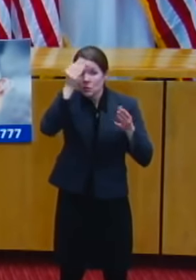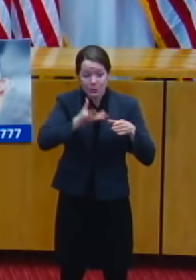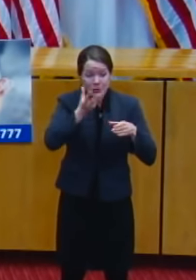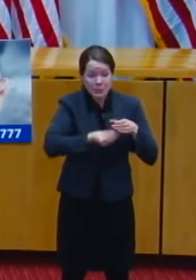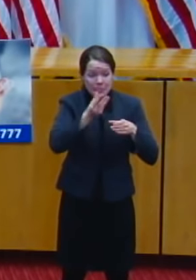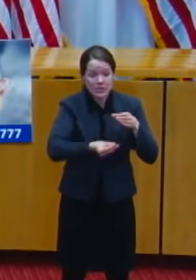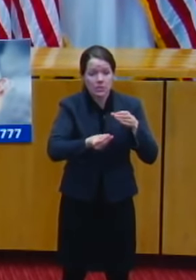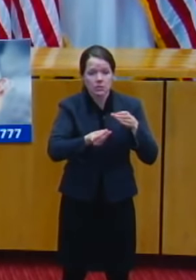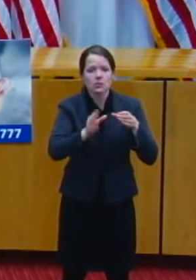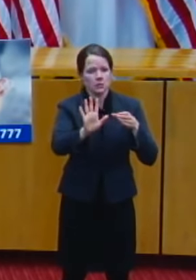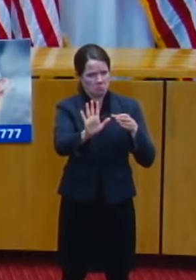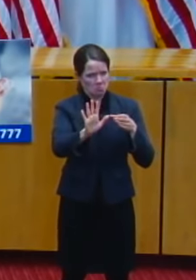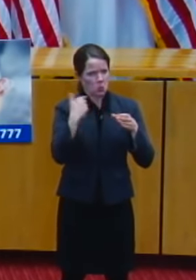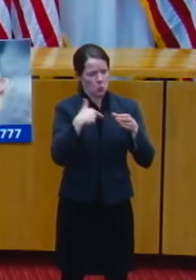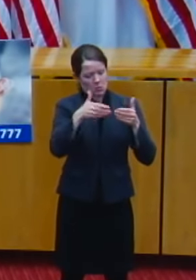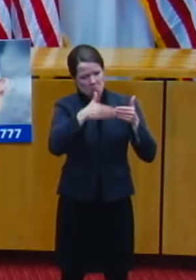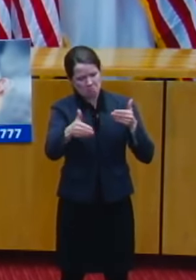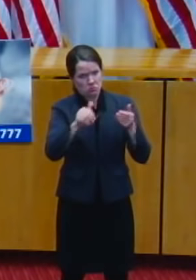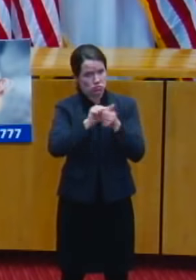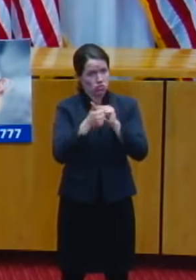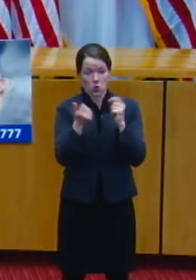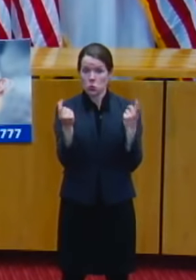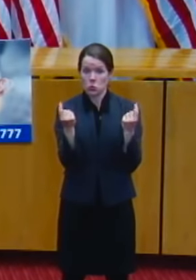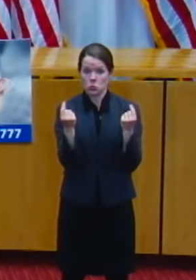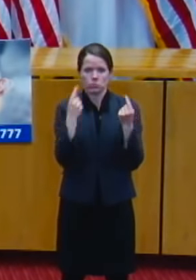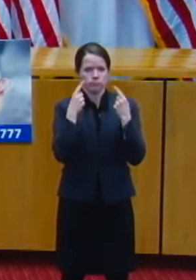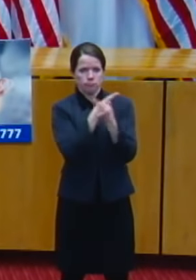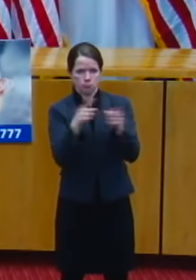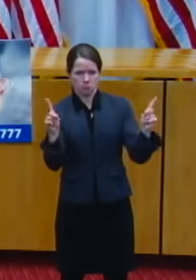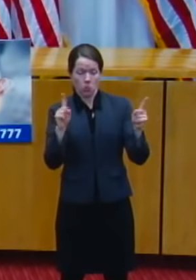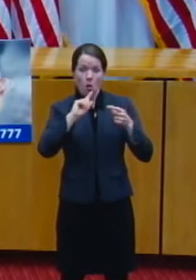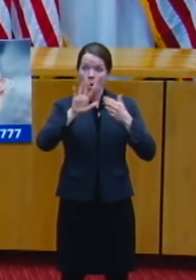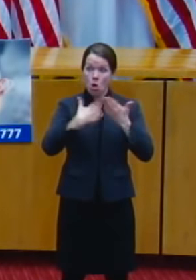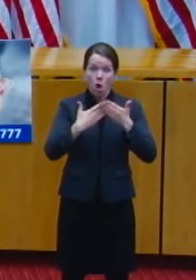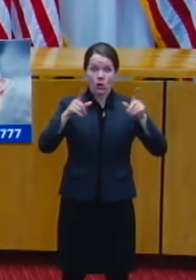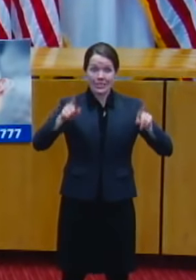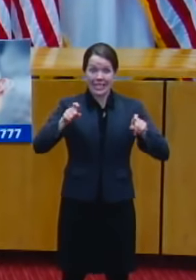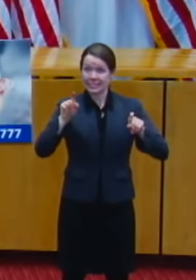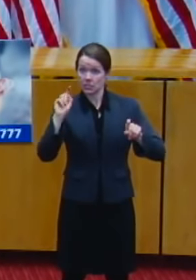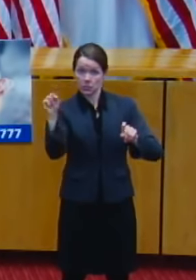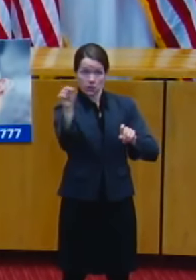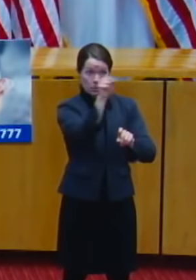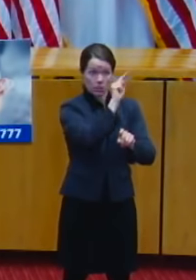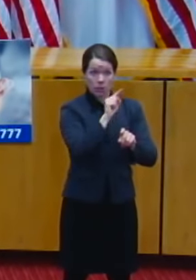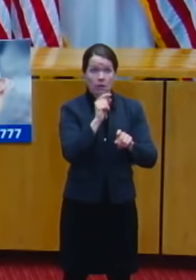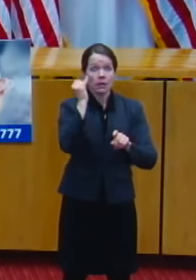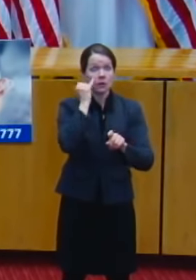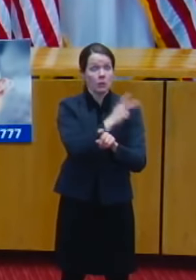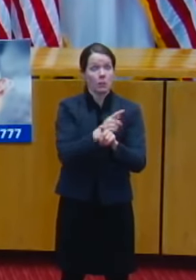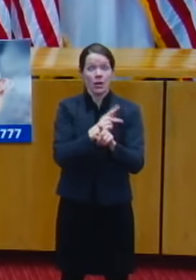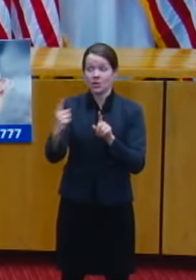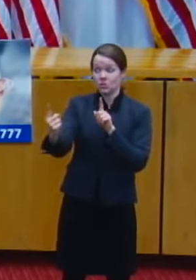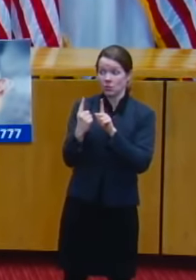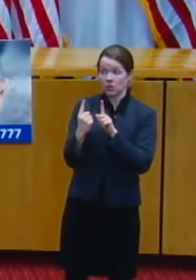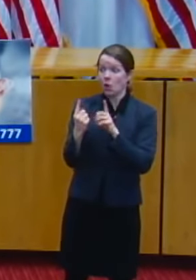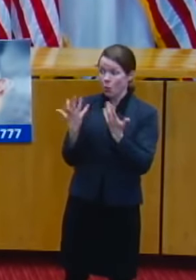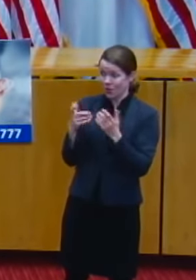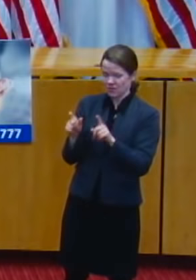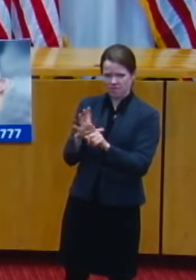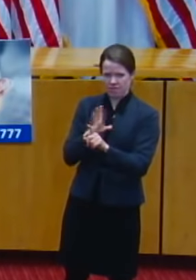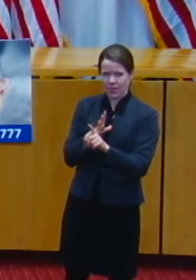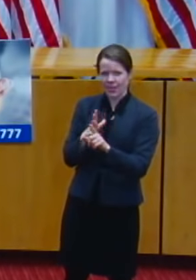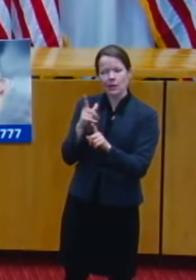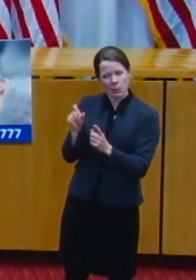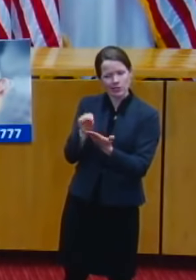an order today requiring that those data fields are to be completed so that we can begin publicly reporting on these measures as we do on